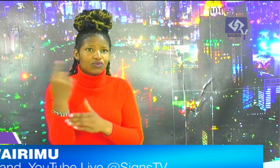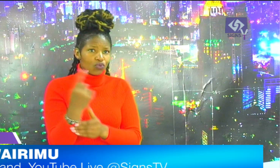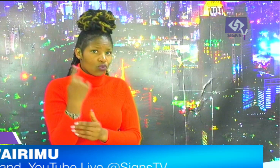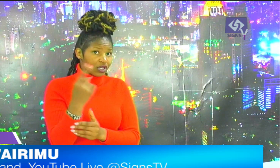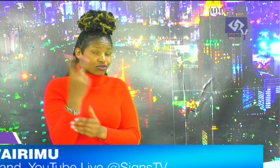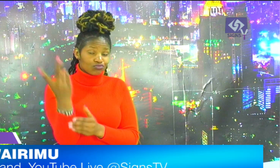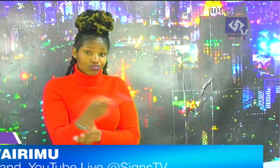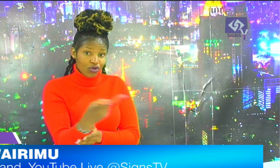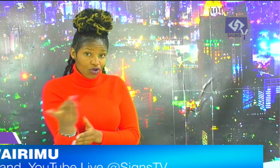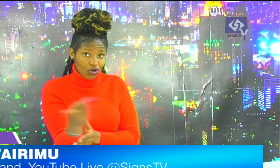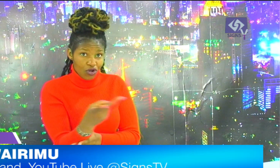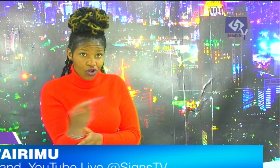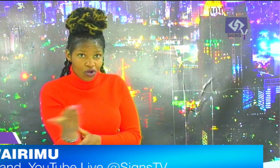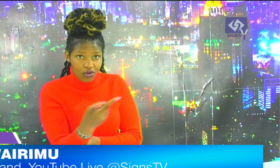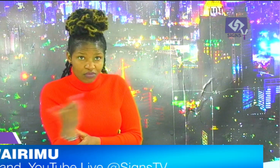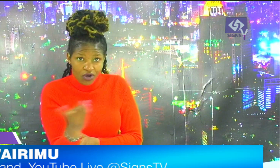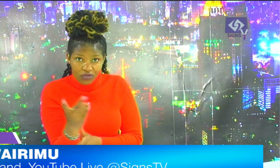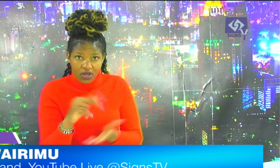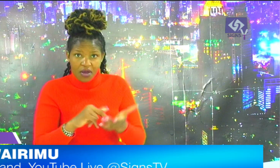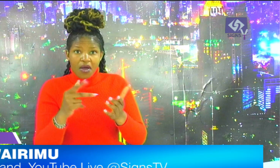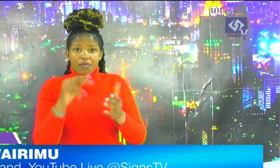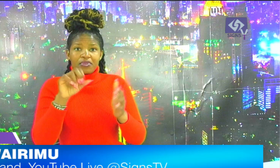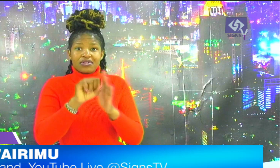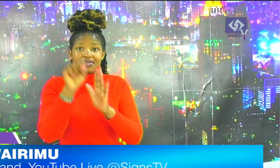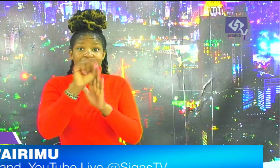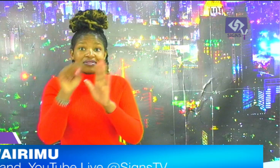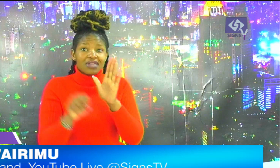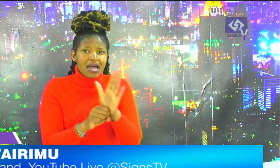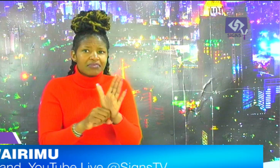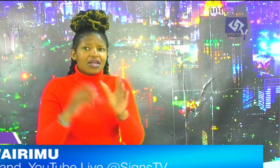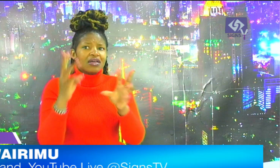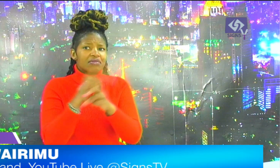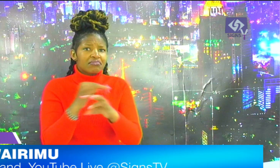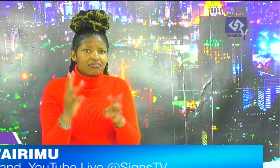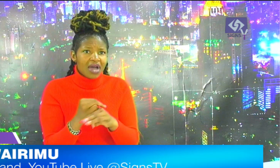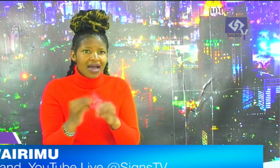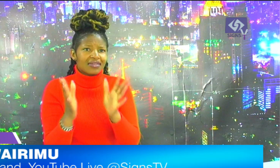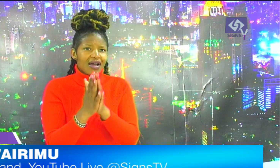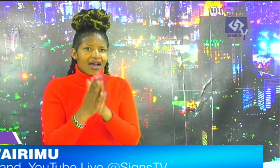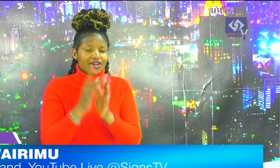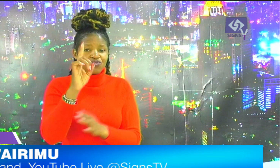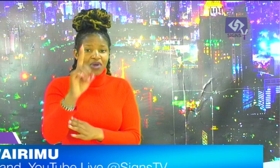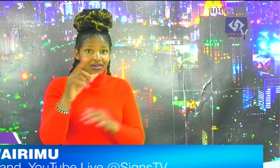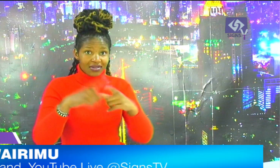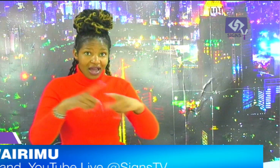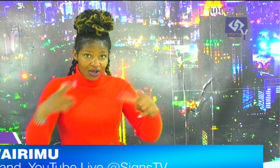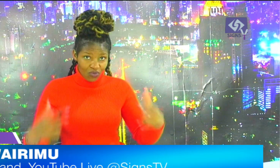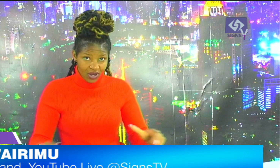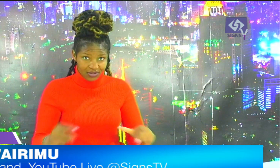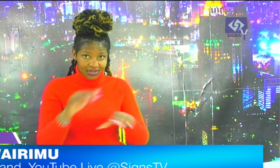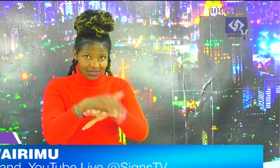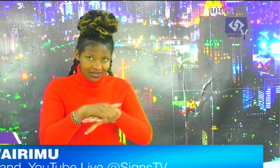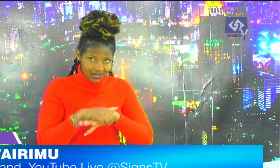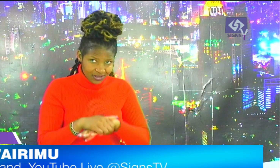calendar at the Mitiani House in Nairobi, noted that only 2 mandatory subjects, that is